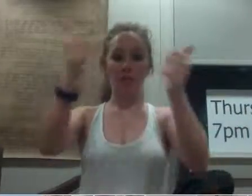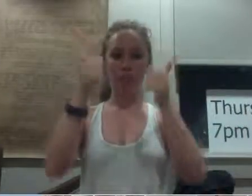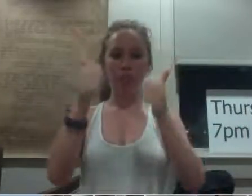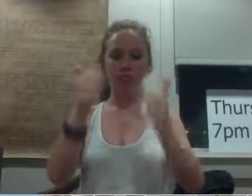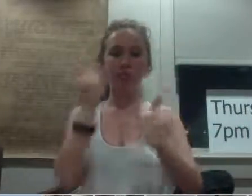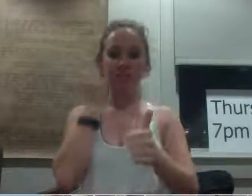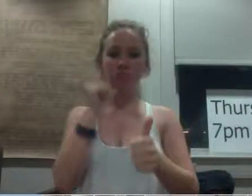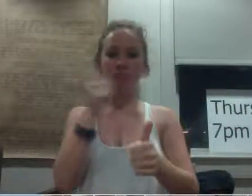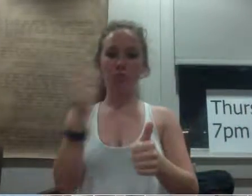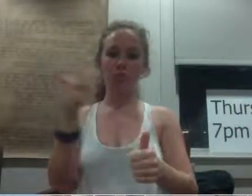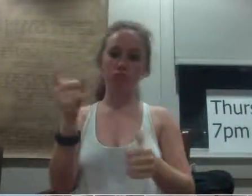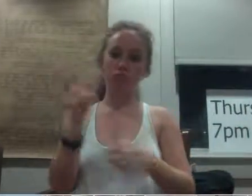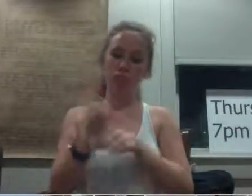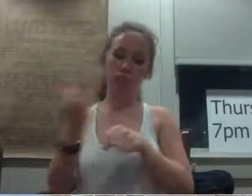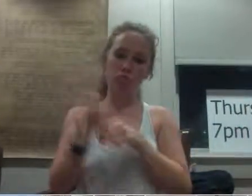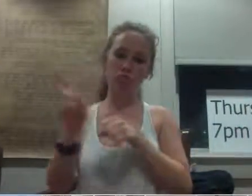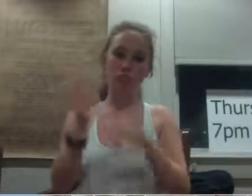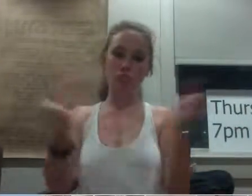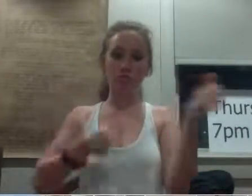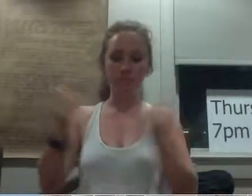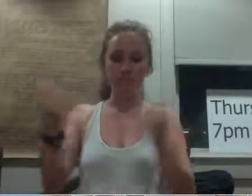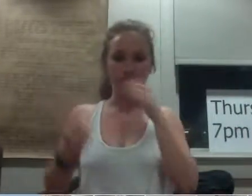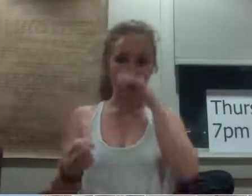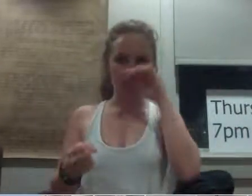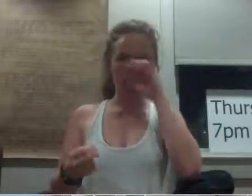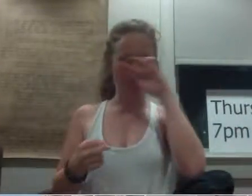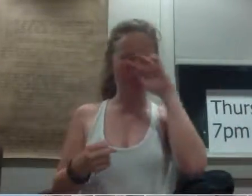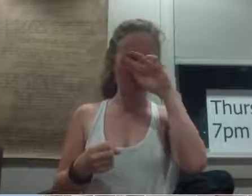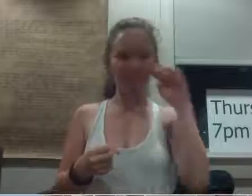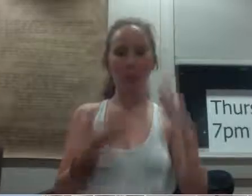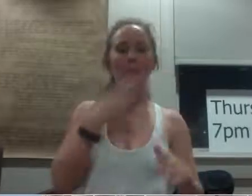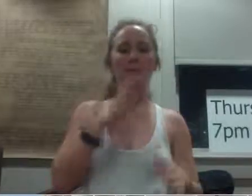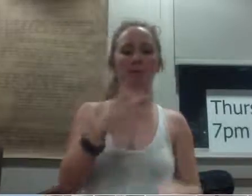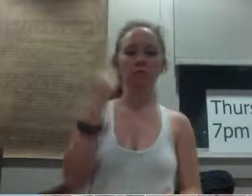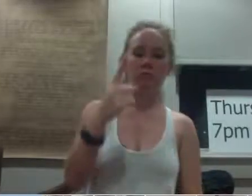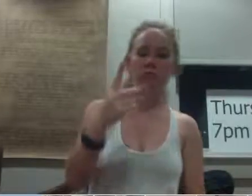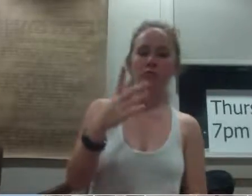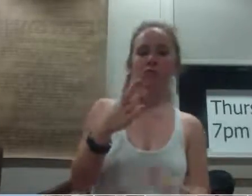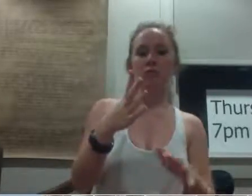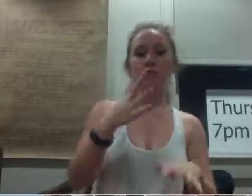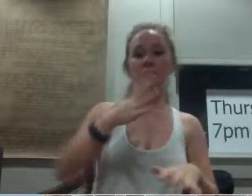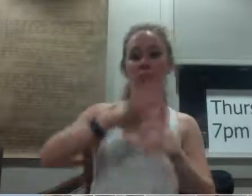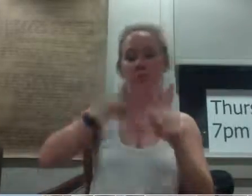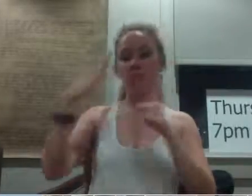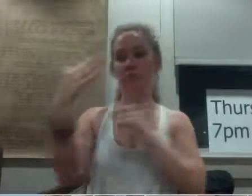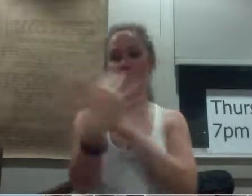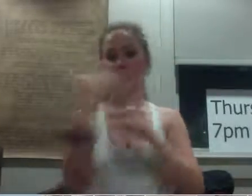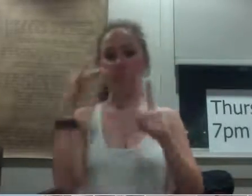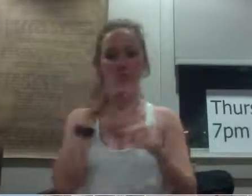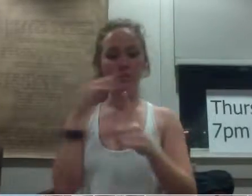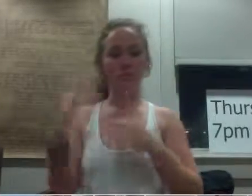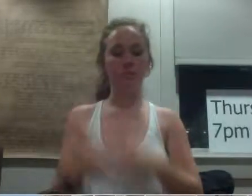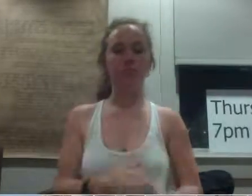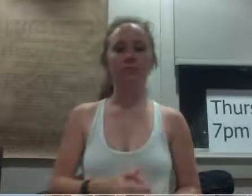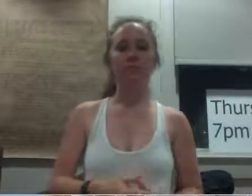So, talking about the environment and how we need to use cars less and how cars usage is bad for the